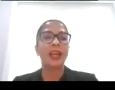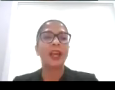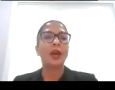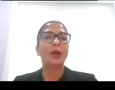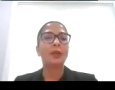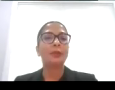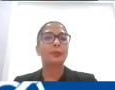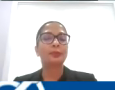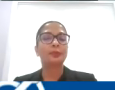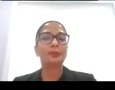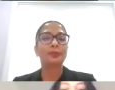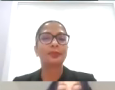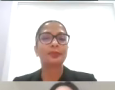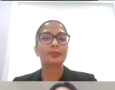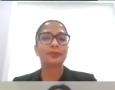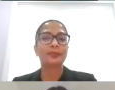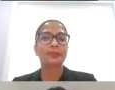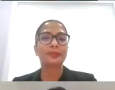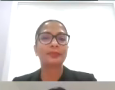Right.